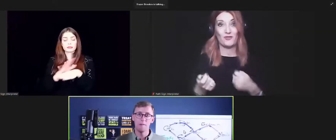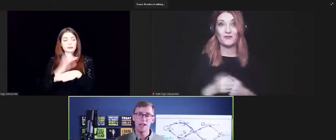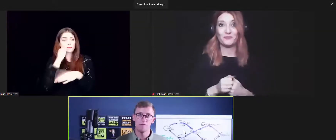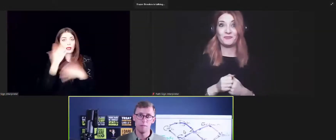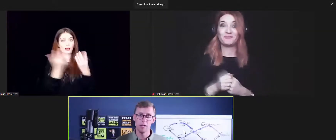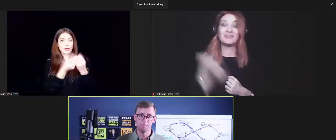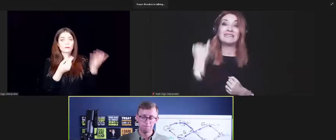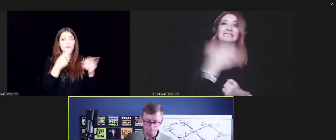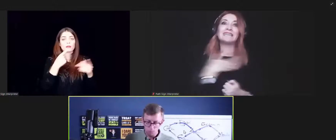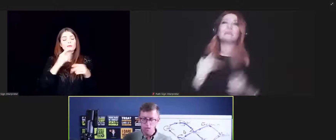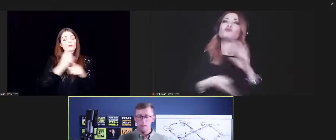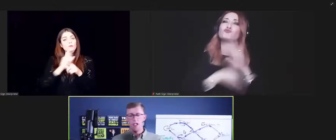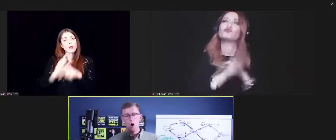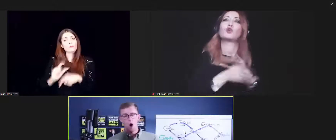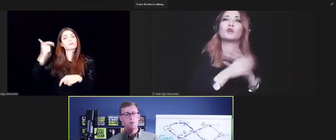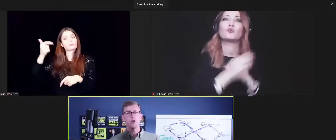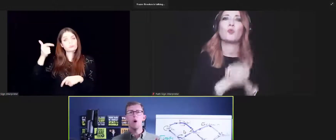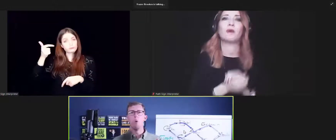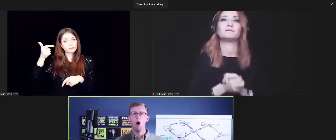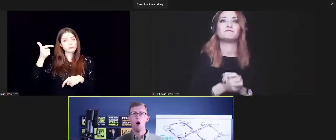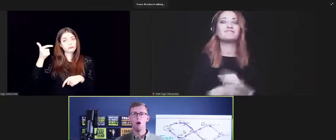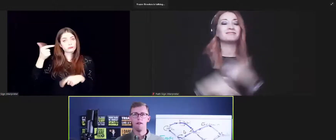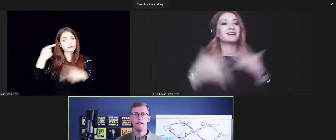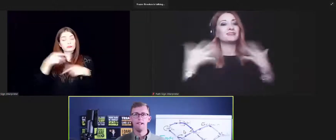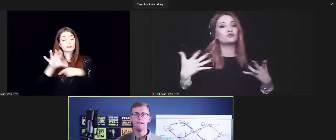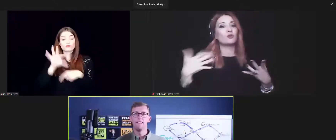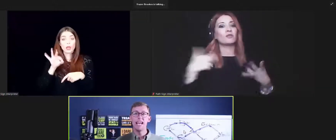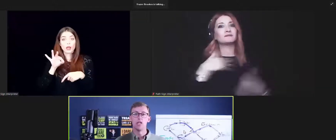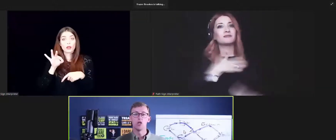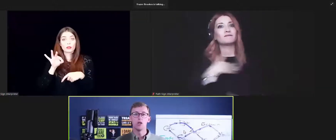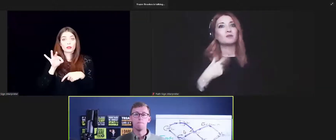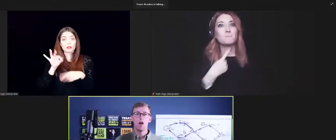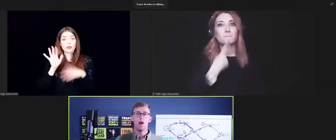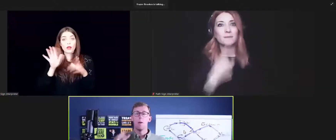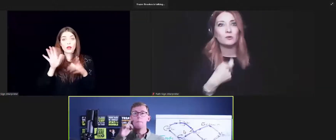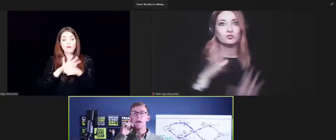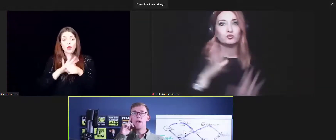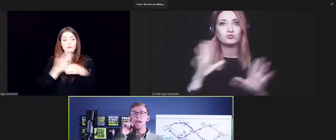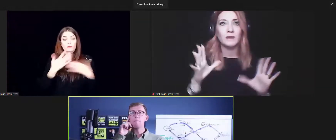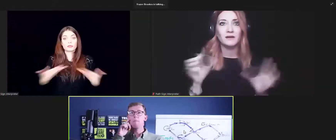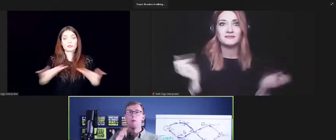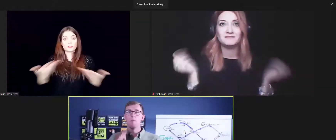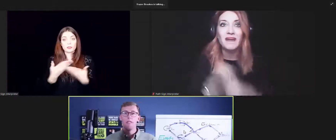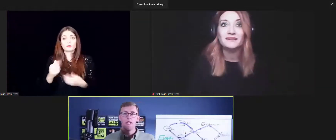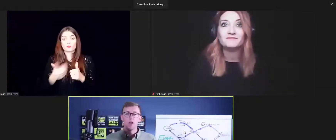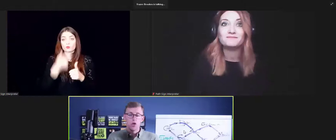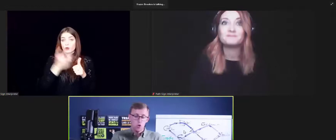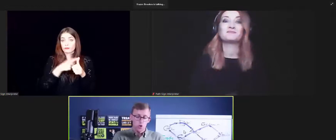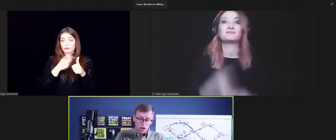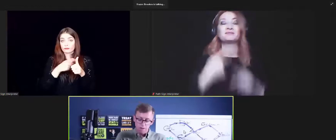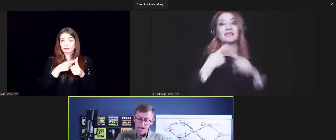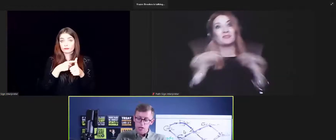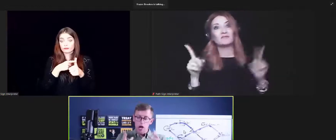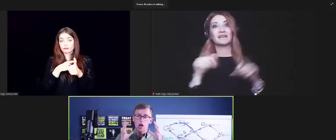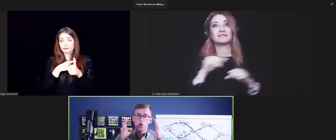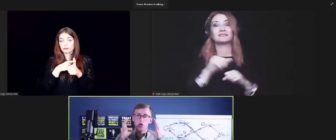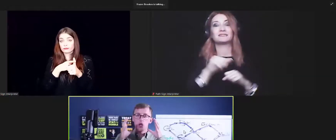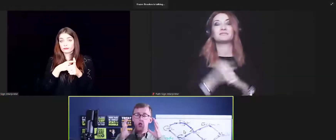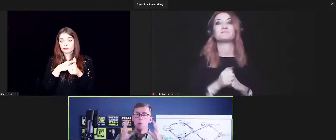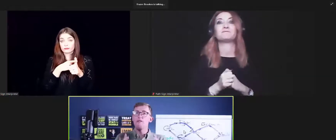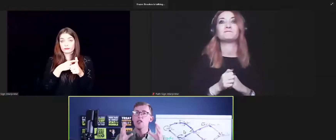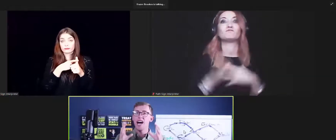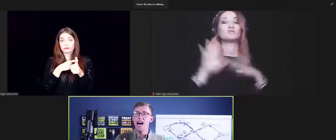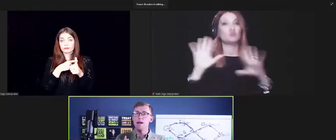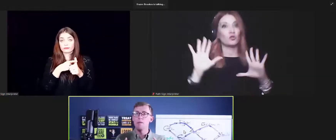a family. Option 1 is me and mum, you sacrifice some of